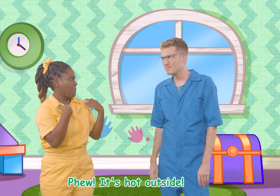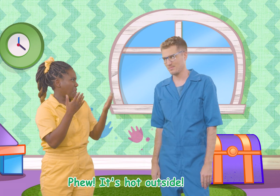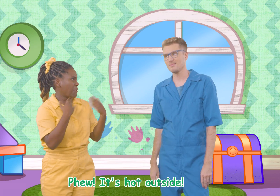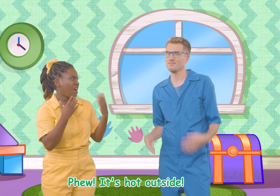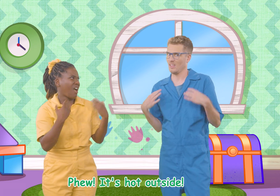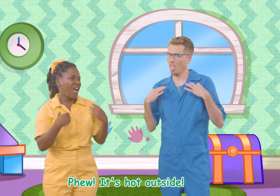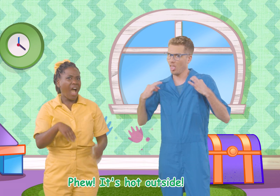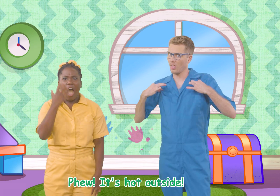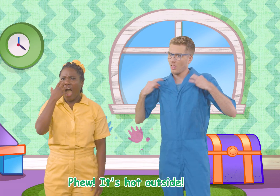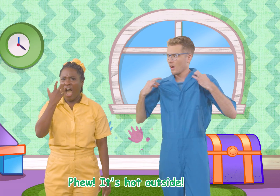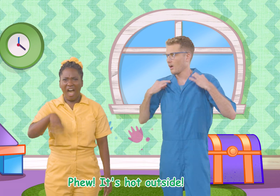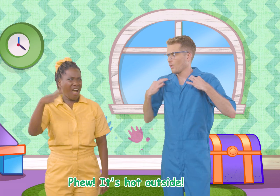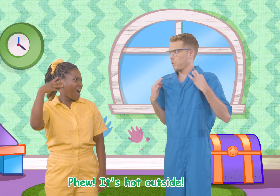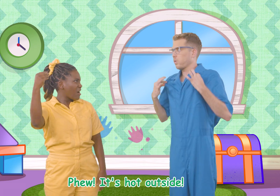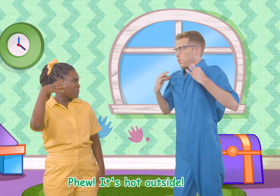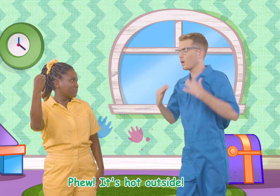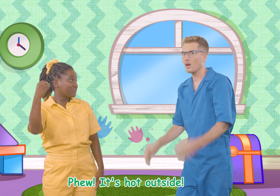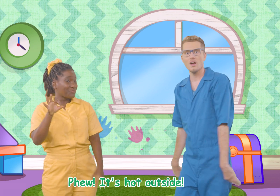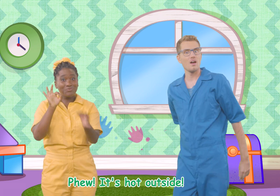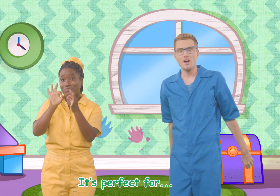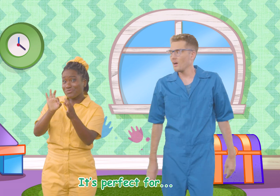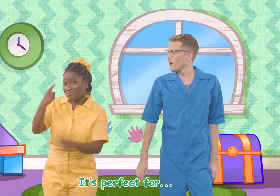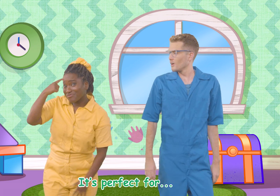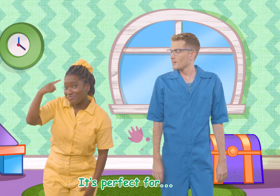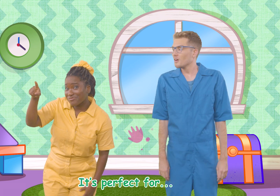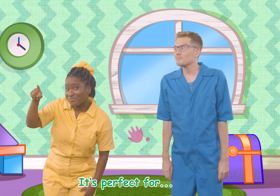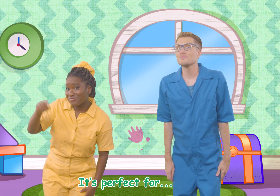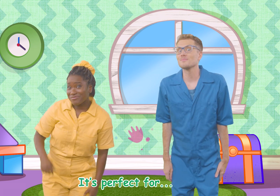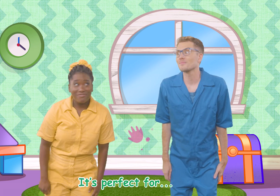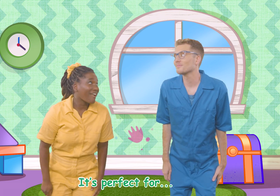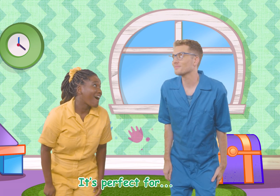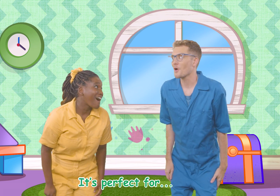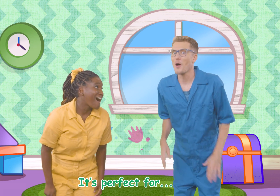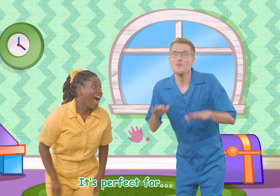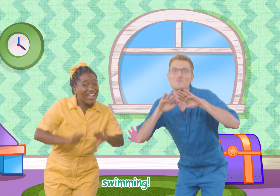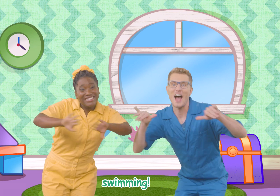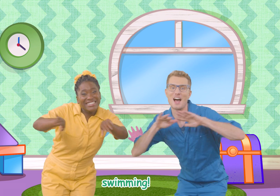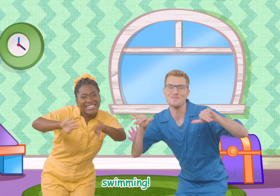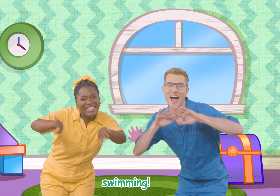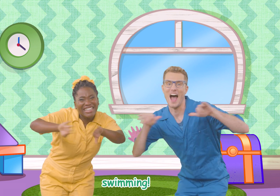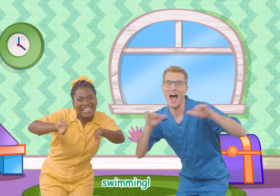Phew! It's hot outside. It's perfect for